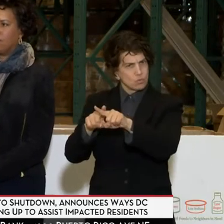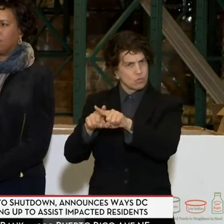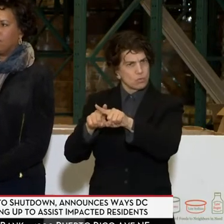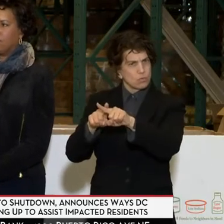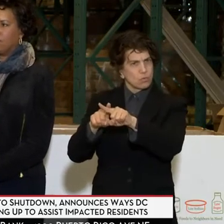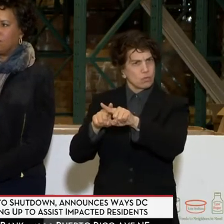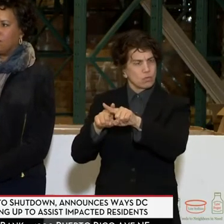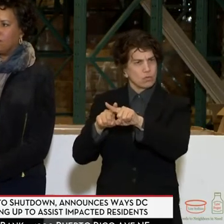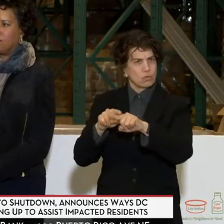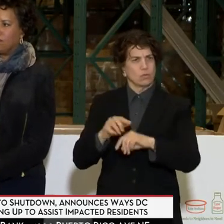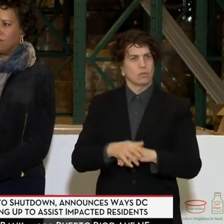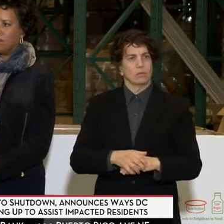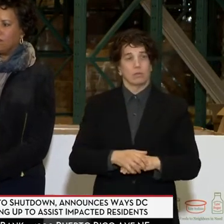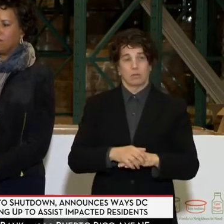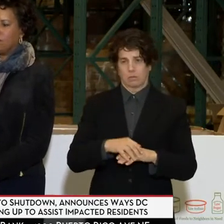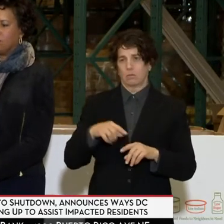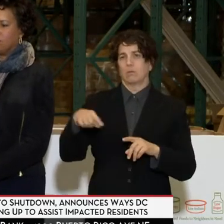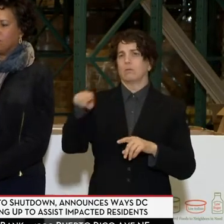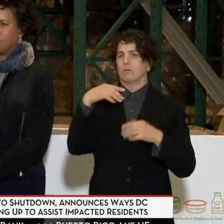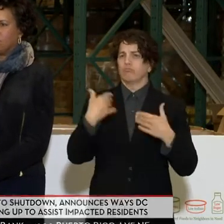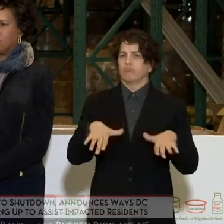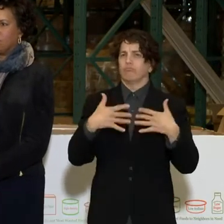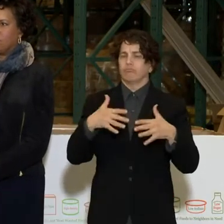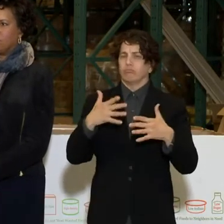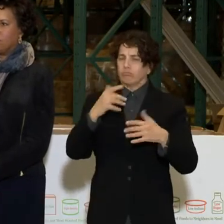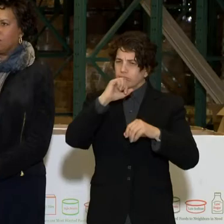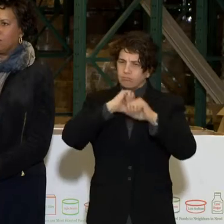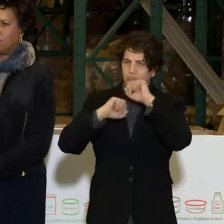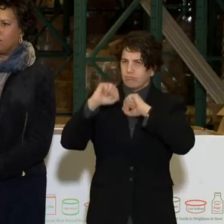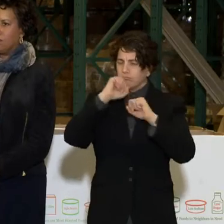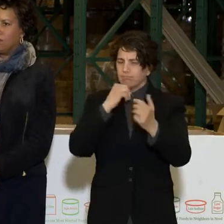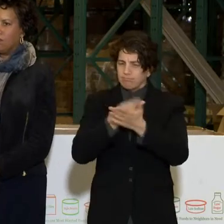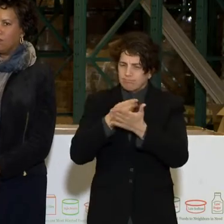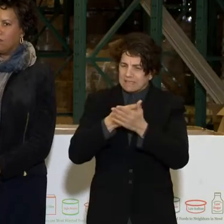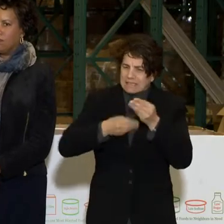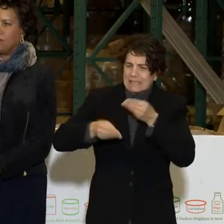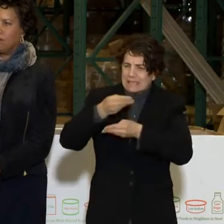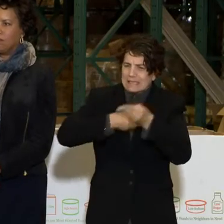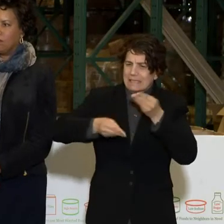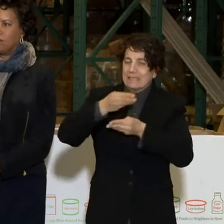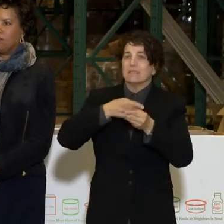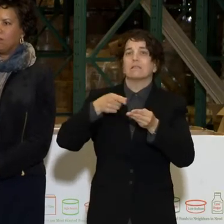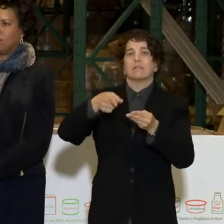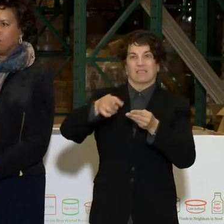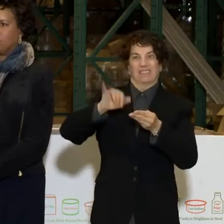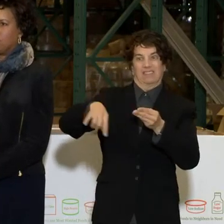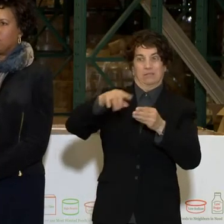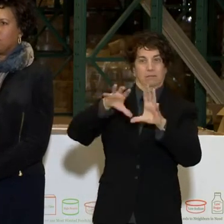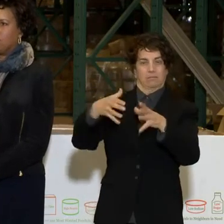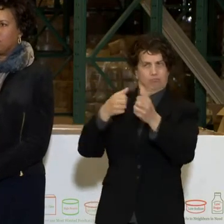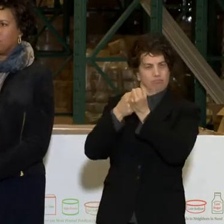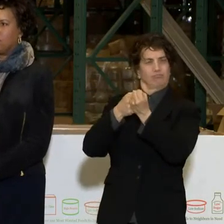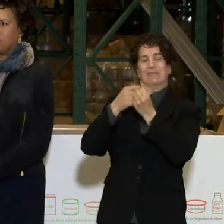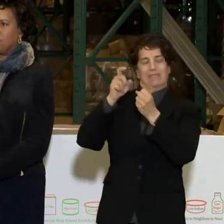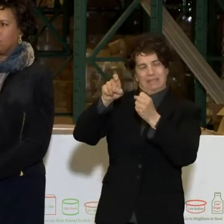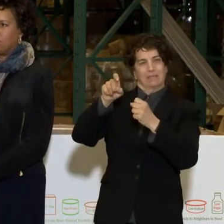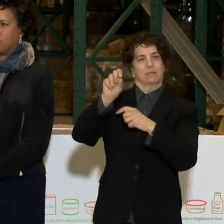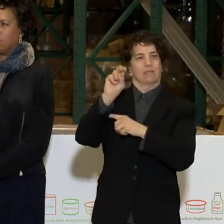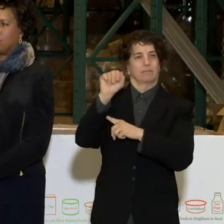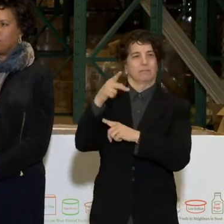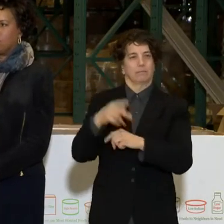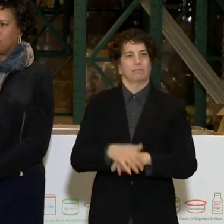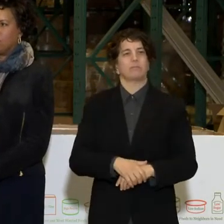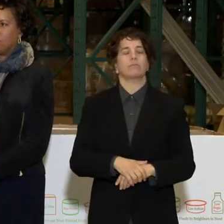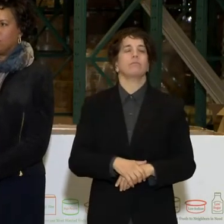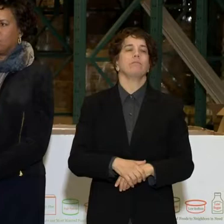know the SNAP benefits were distributed in D.C. on January 17th, but they're supposed to last, up to 50-plus days for some people, when